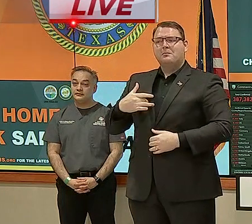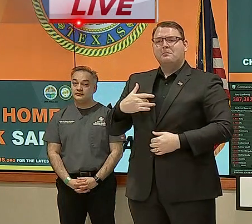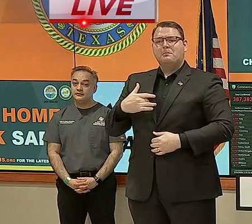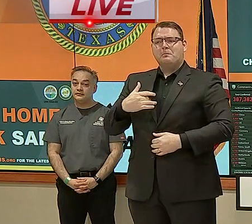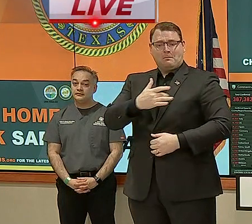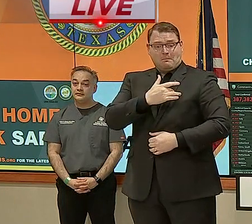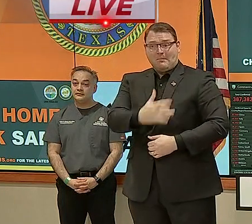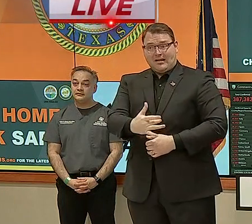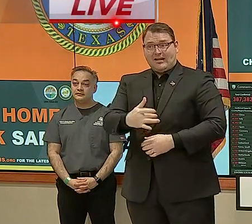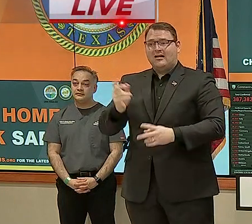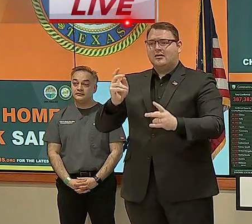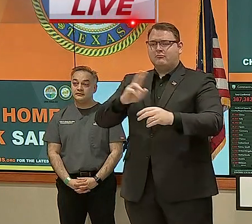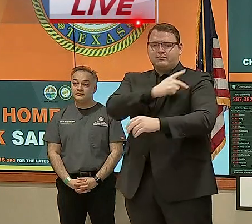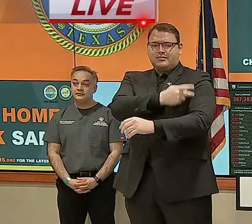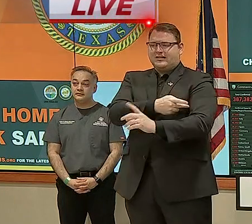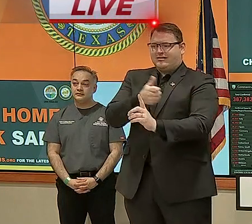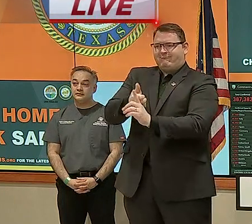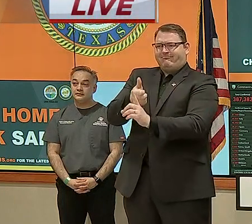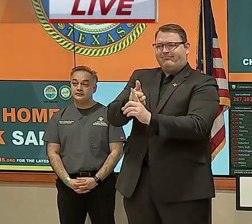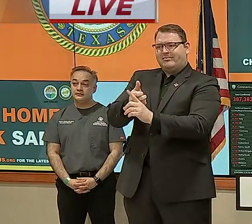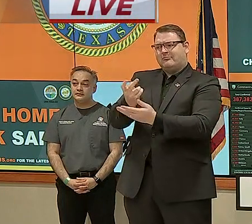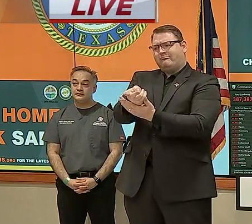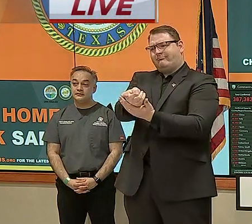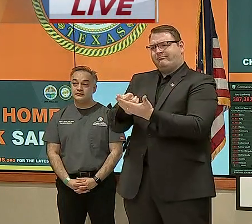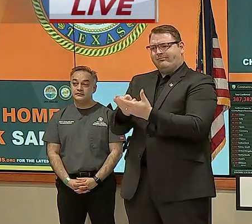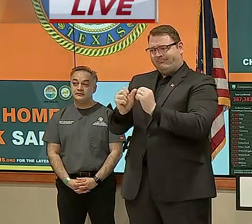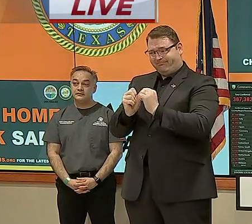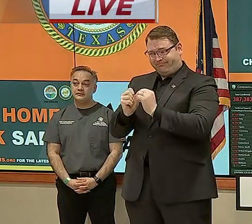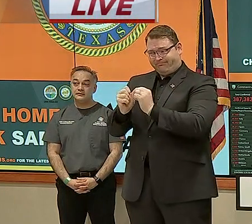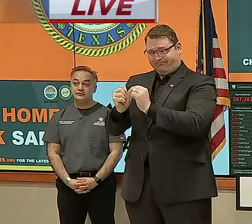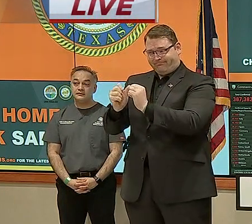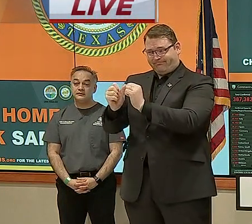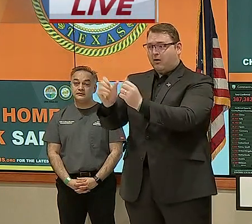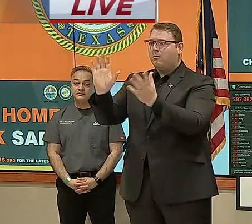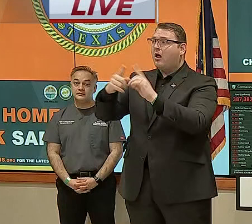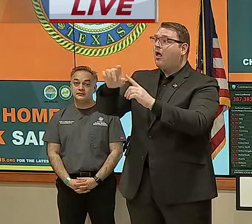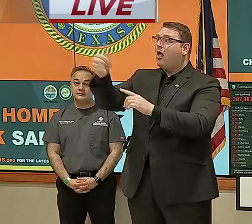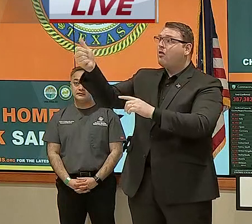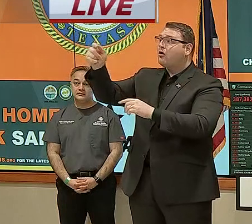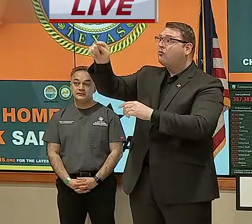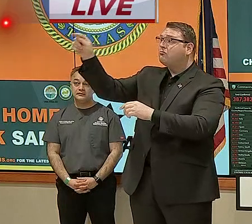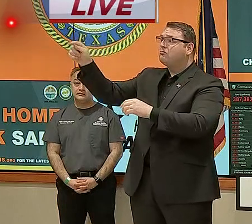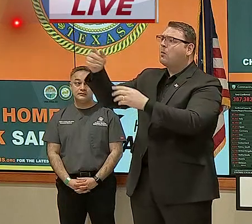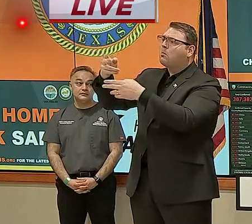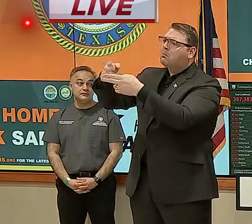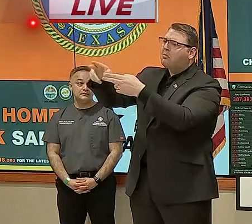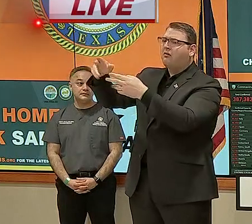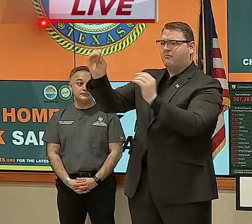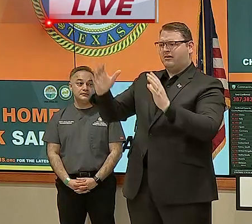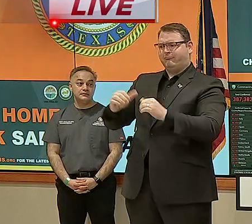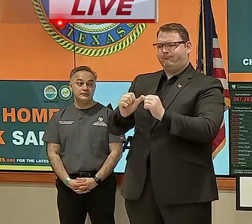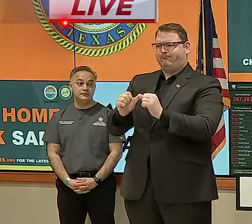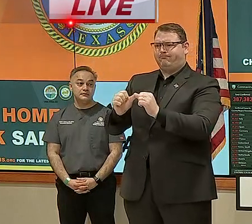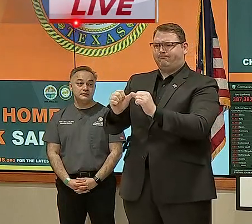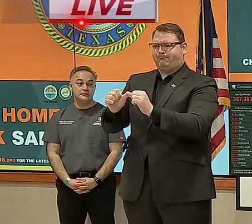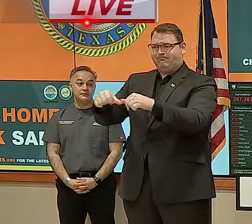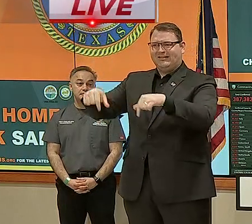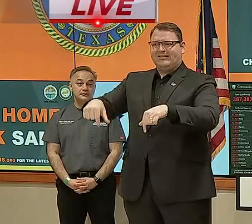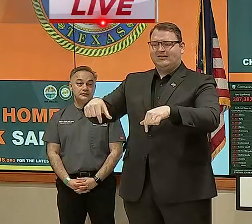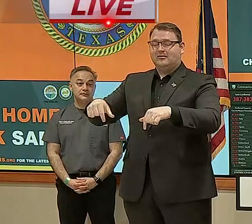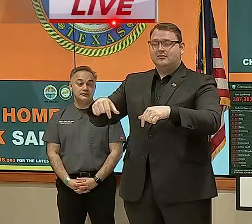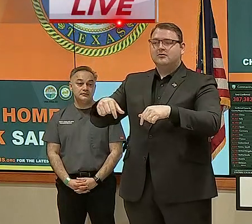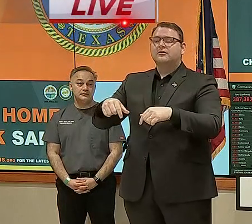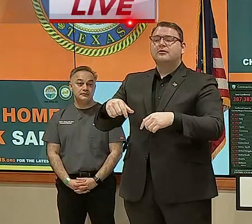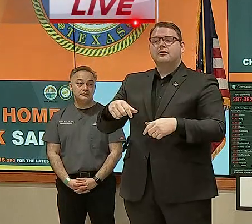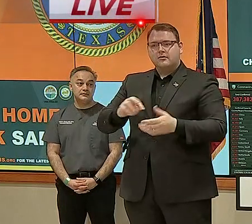spend longer in intensive care than in other places. What these experts, leaders, and folks in the front lines tell